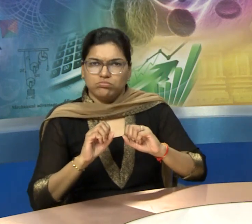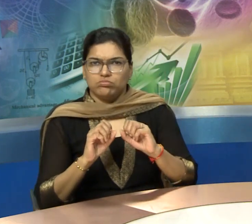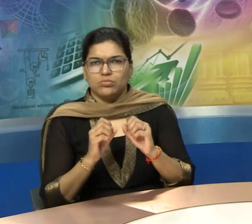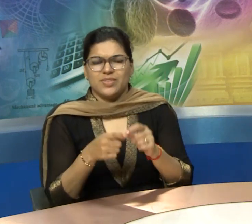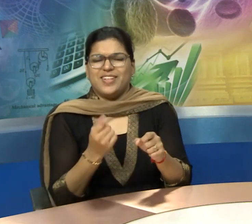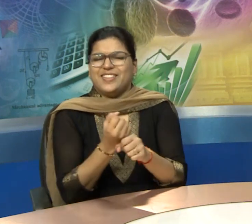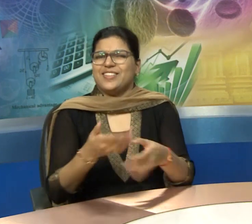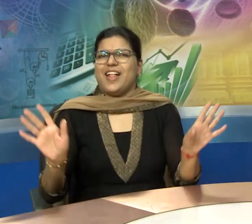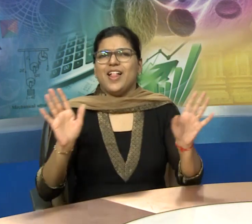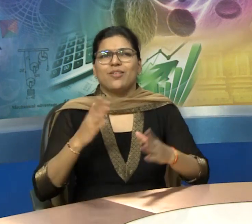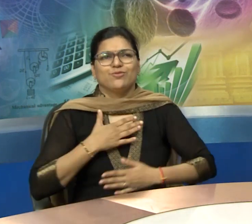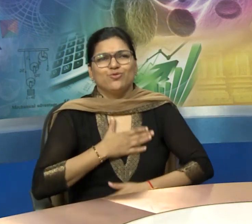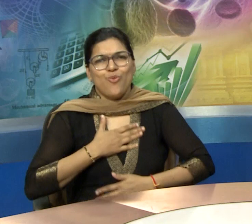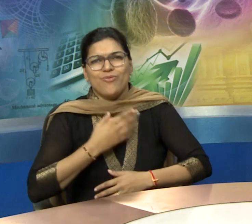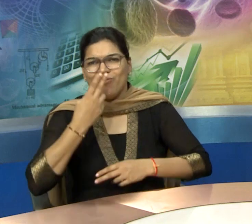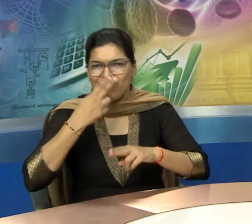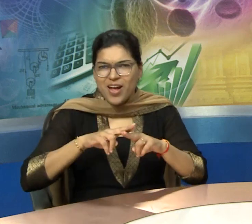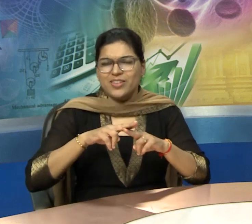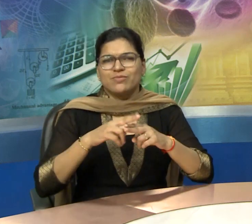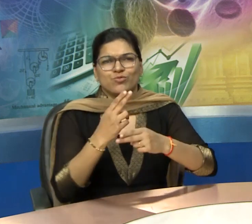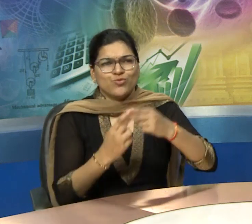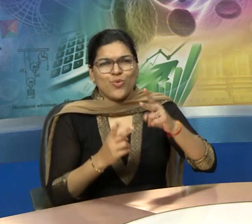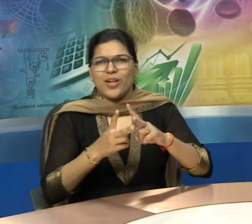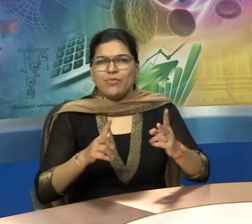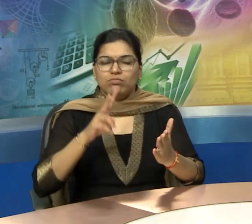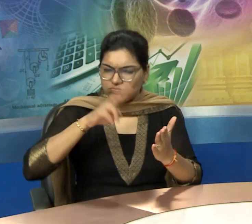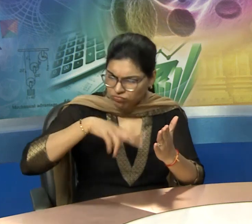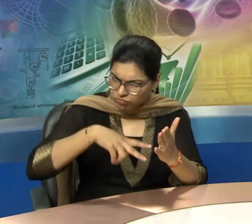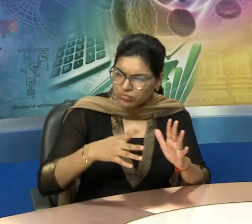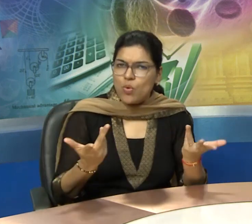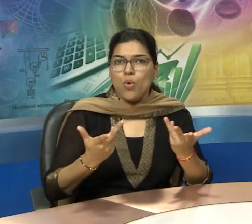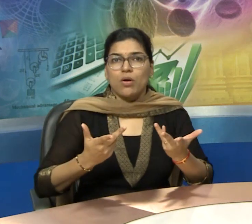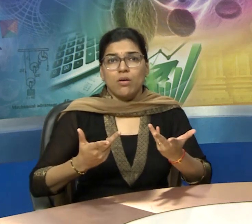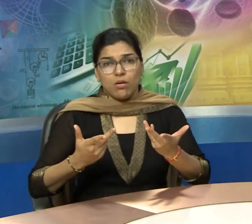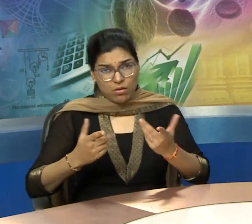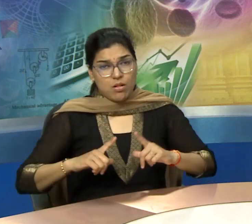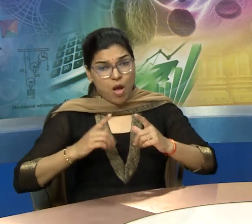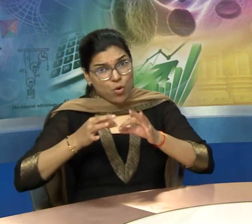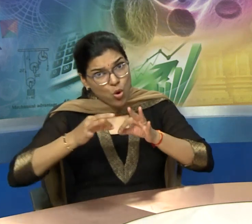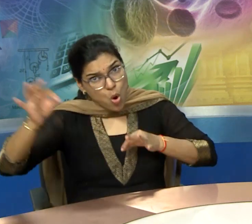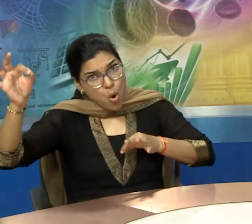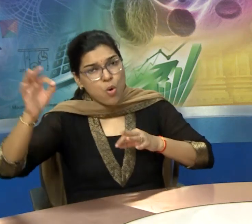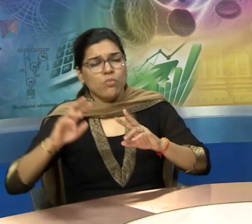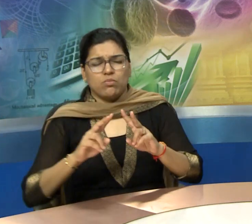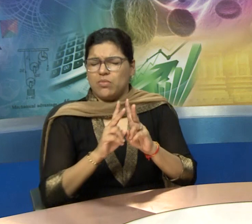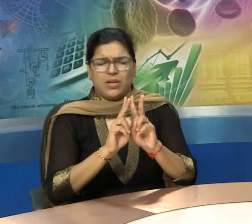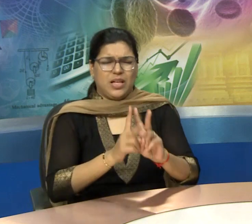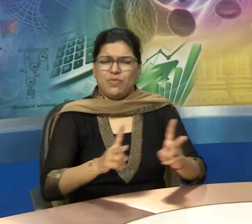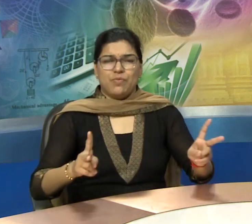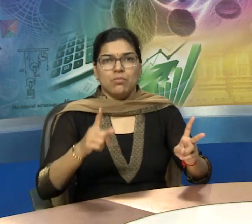the libraries. So it is also one of the important function of library in the field of education, or